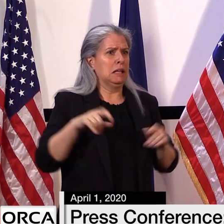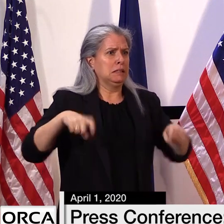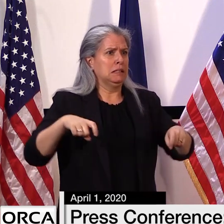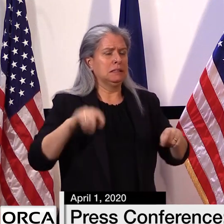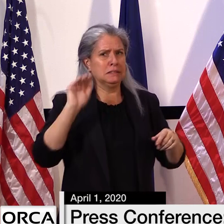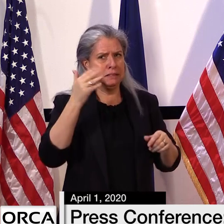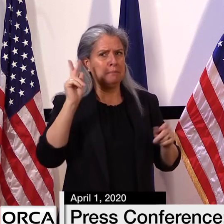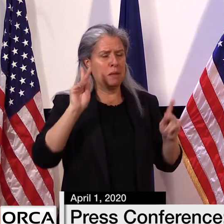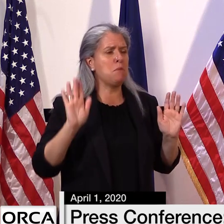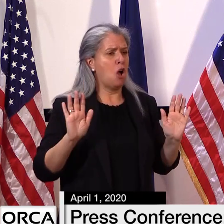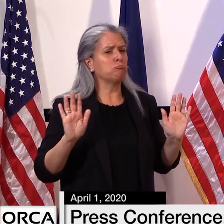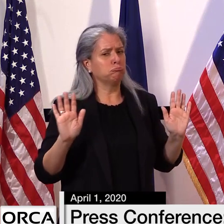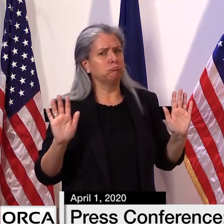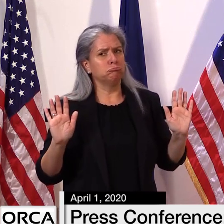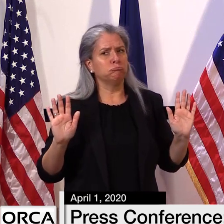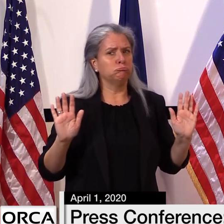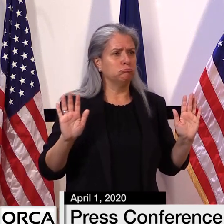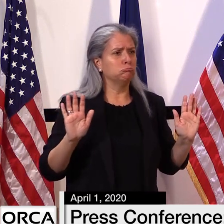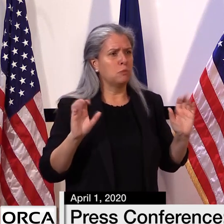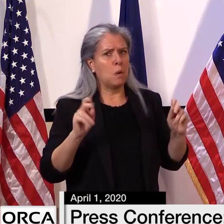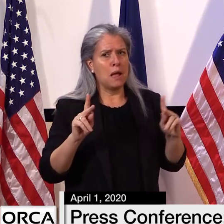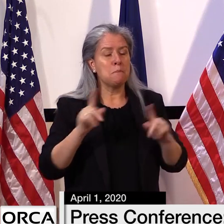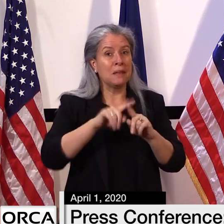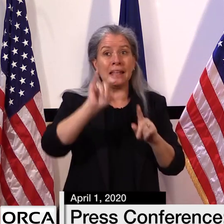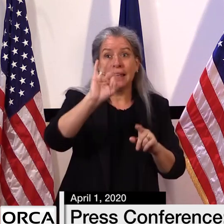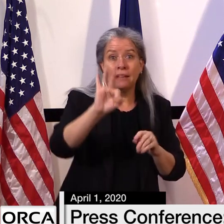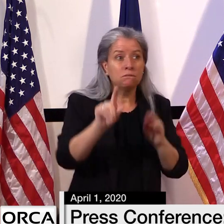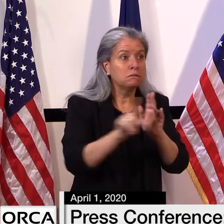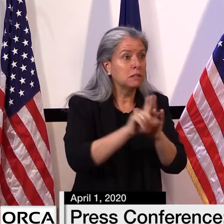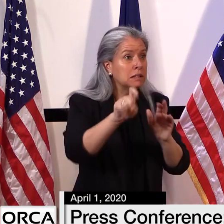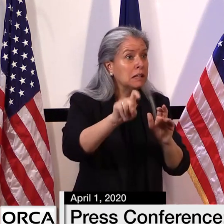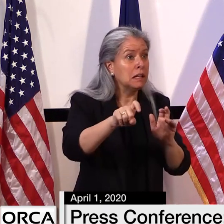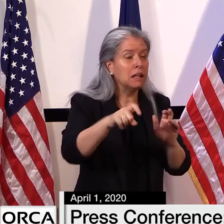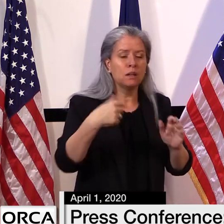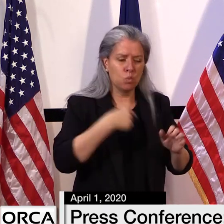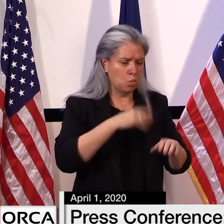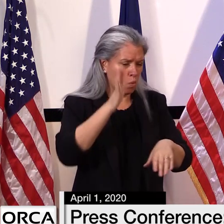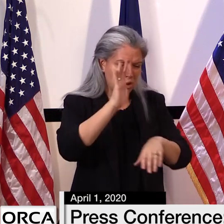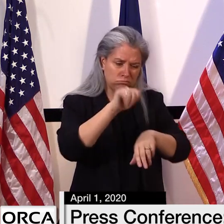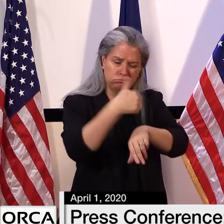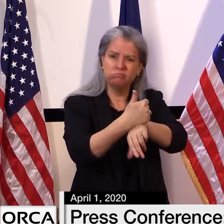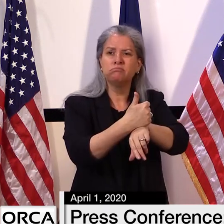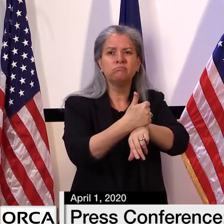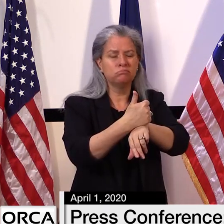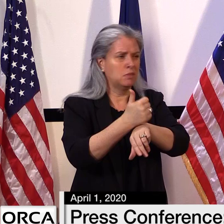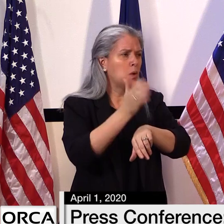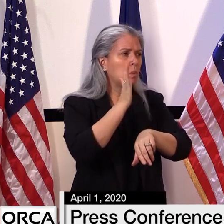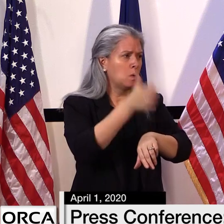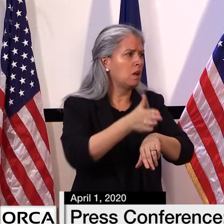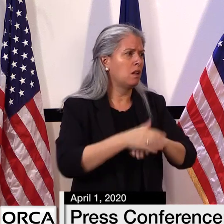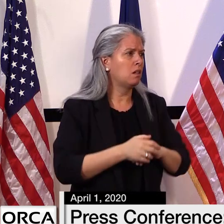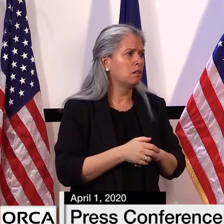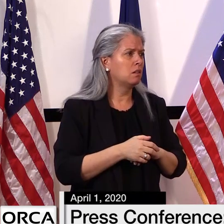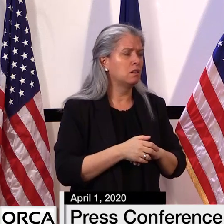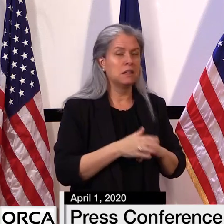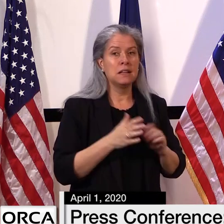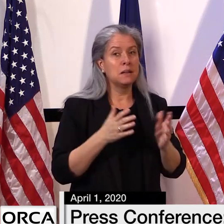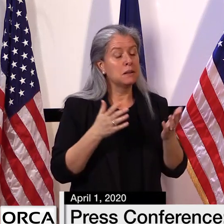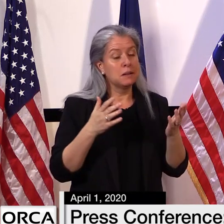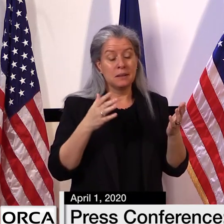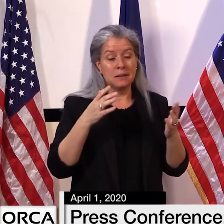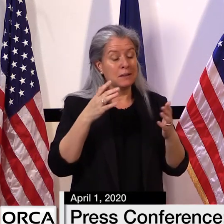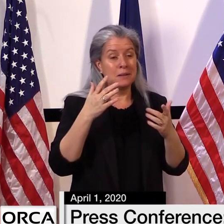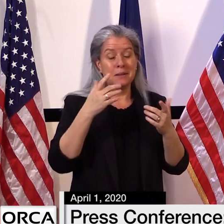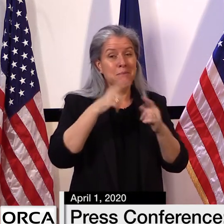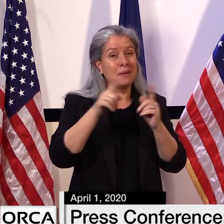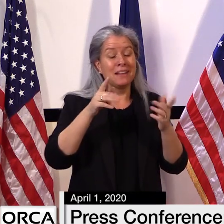time. But we're fully cognizant, aware that if we have to make this change, we will. But again, this is a ripple